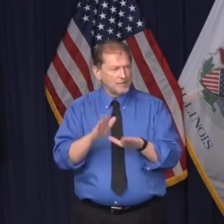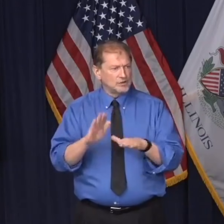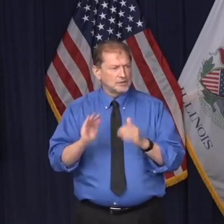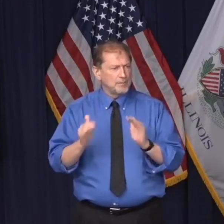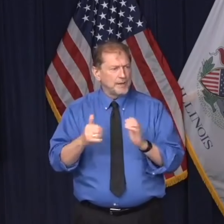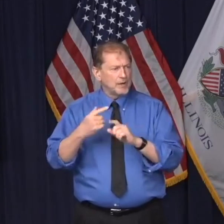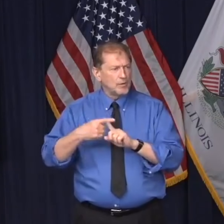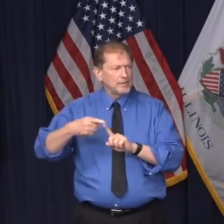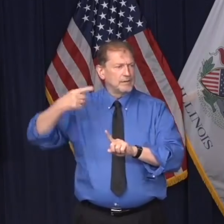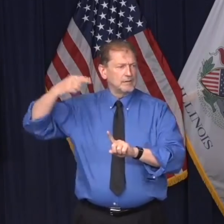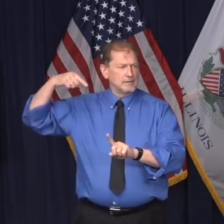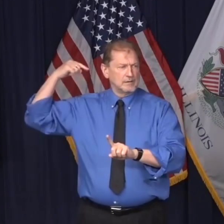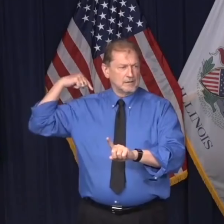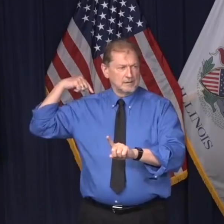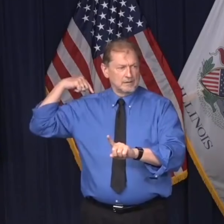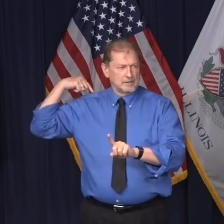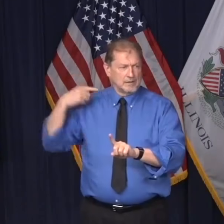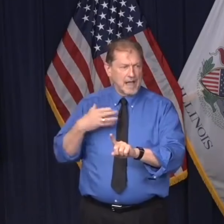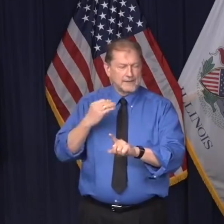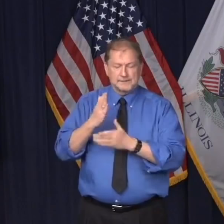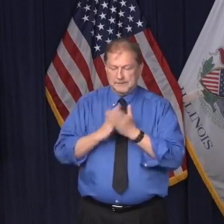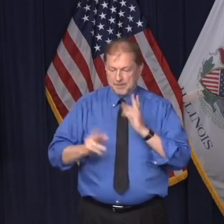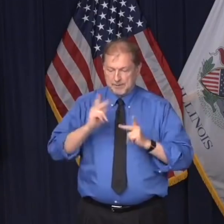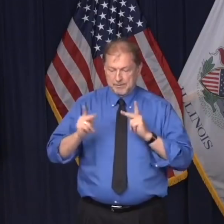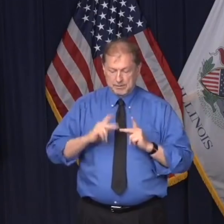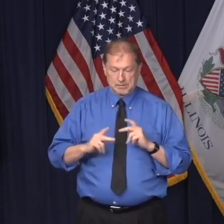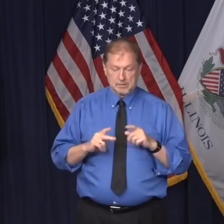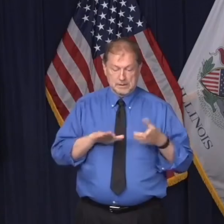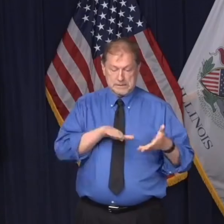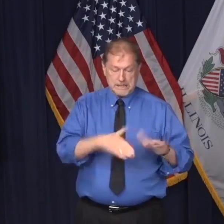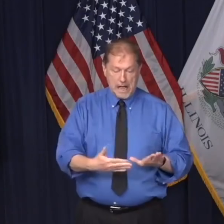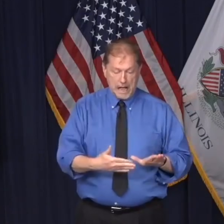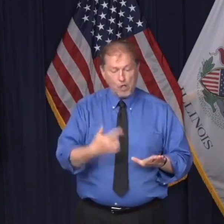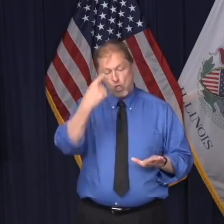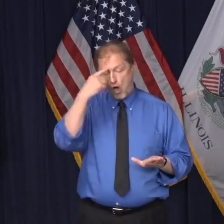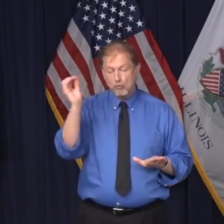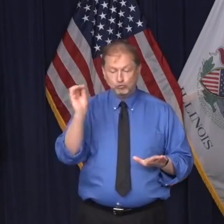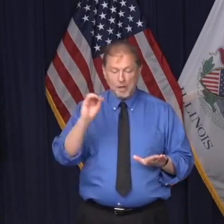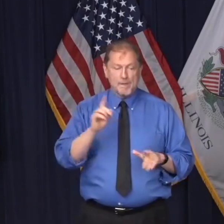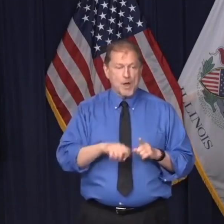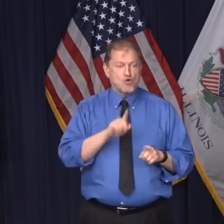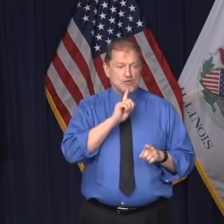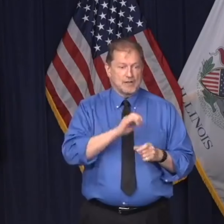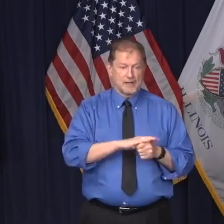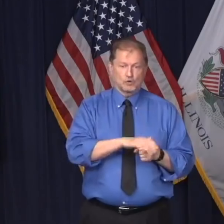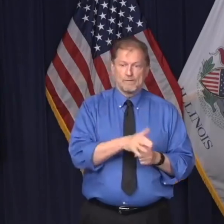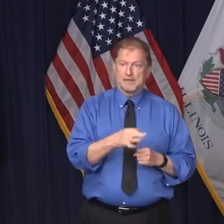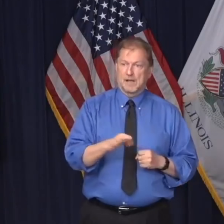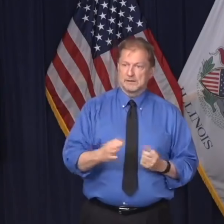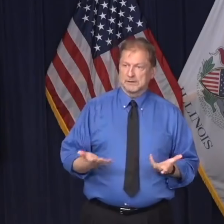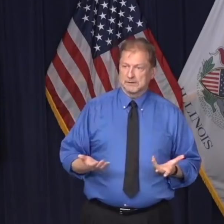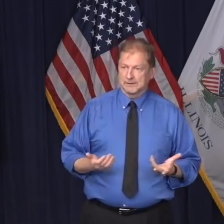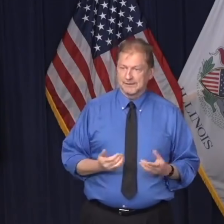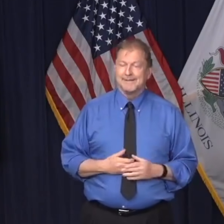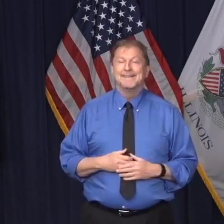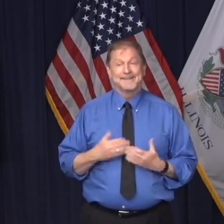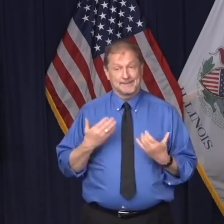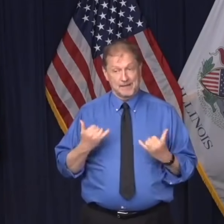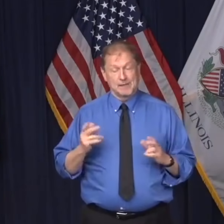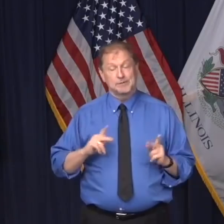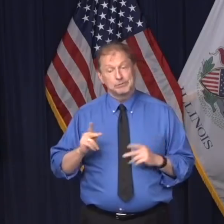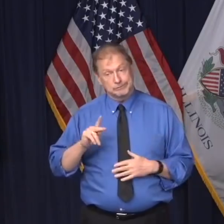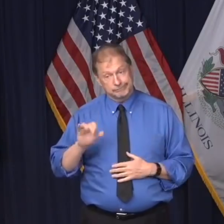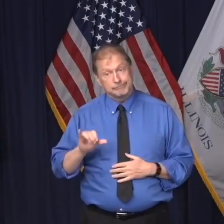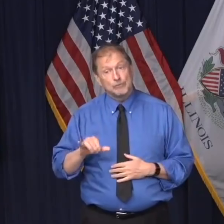could previously unidentified COVID-19 fatalities? Yeah, it is. I mean, I think everybody's realizing, indeed, there's